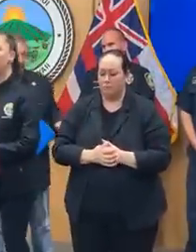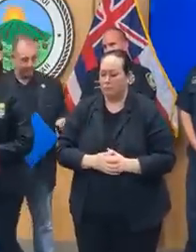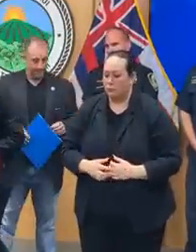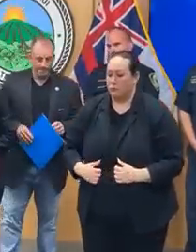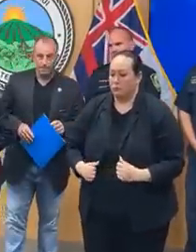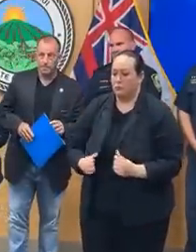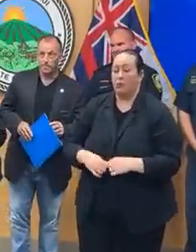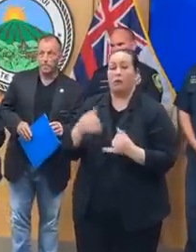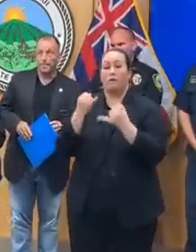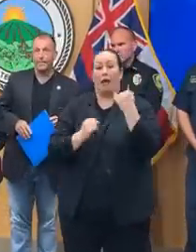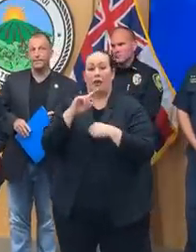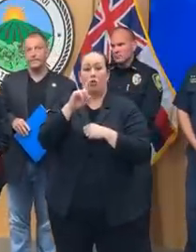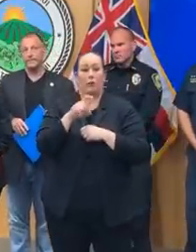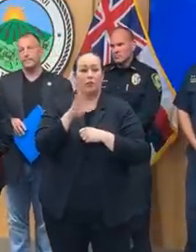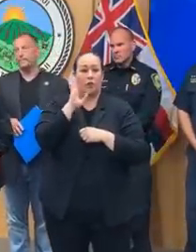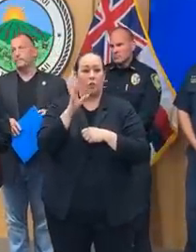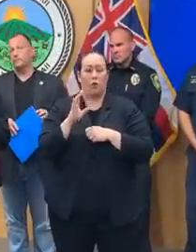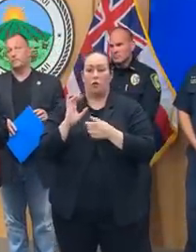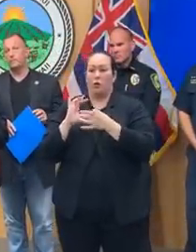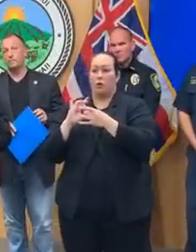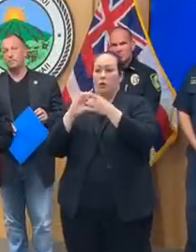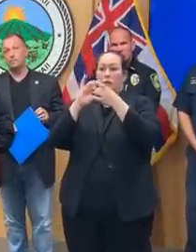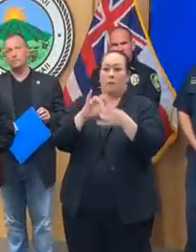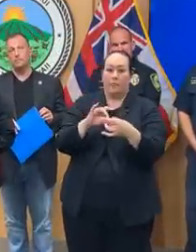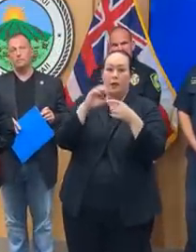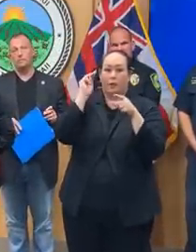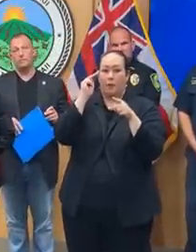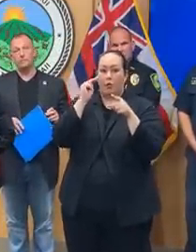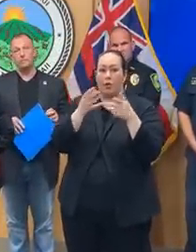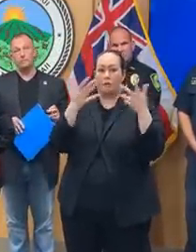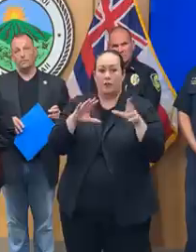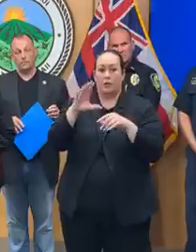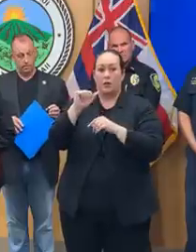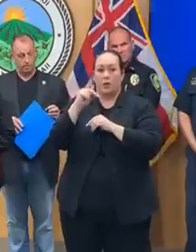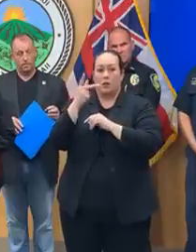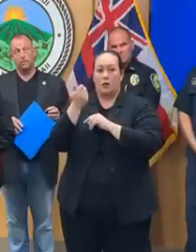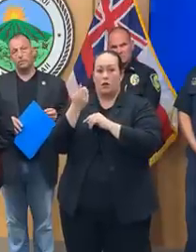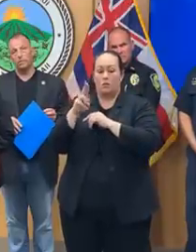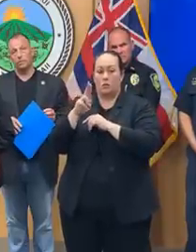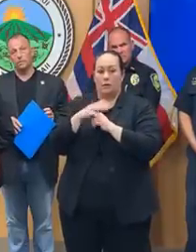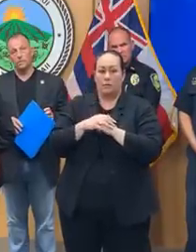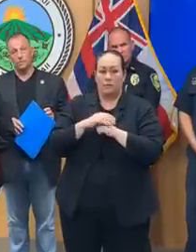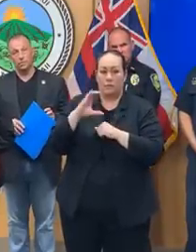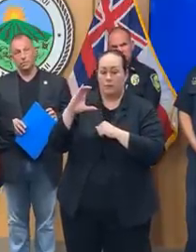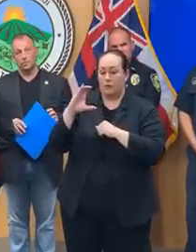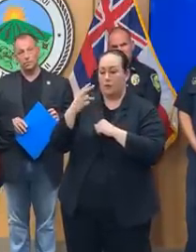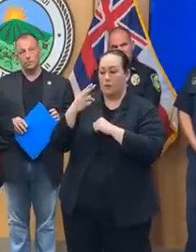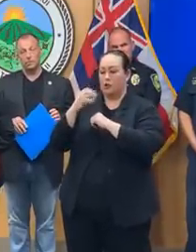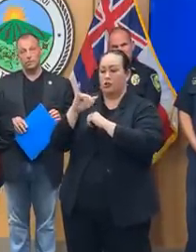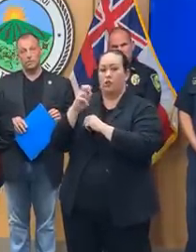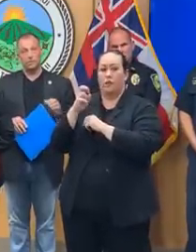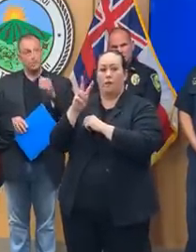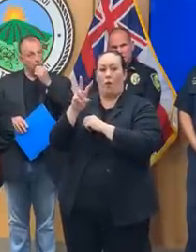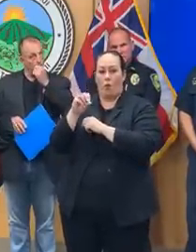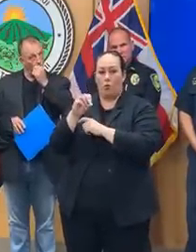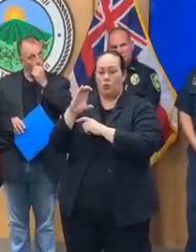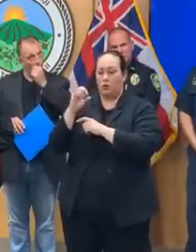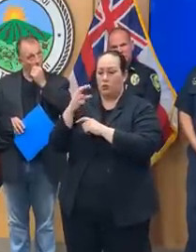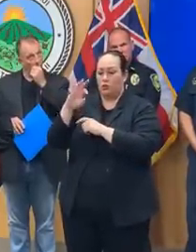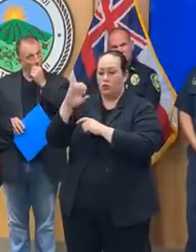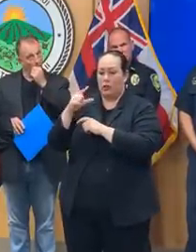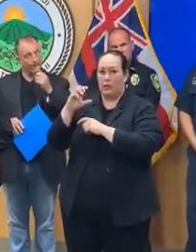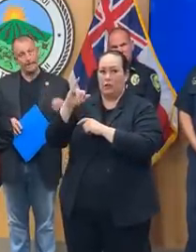The final question will go back to Maui, ending with Akaku. Thank you. Chief of Jim Johnson with Akaku, and thank